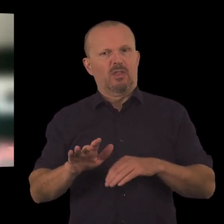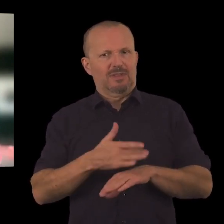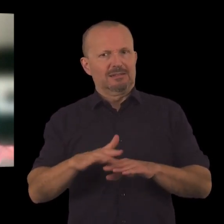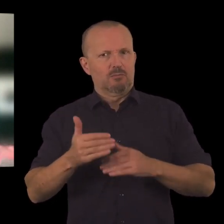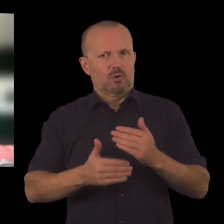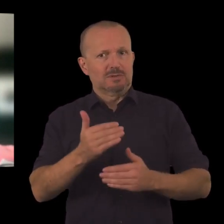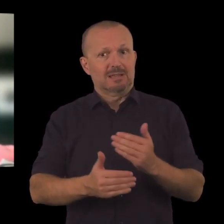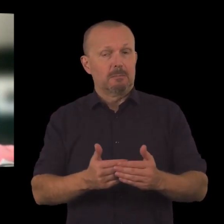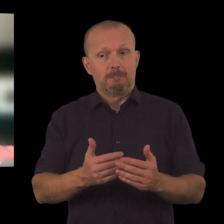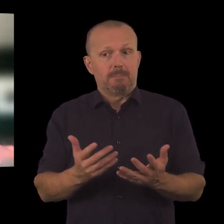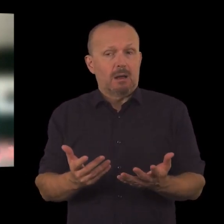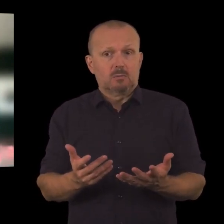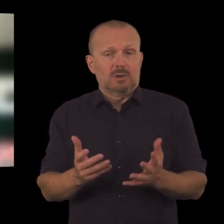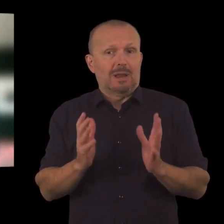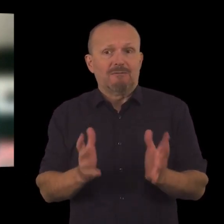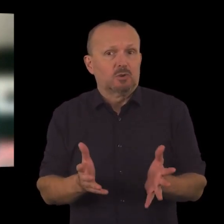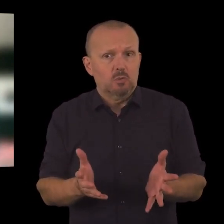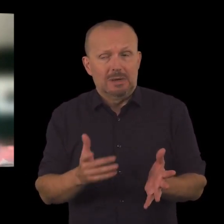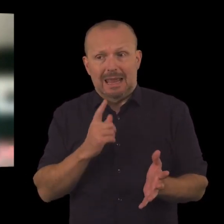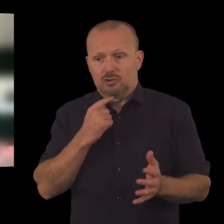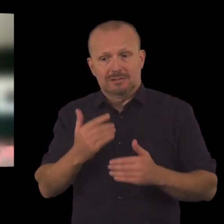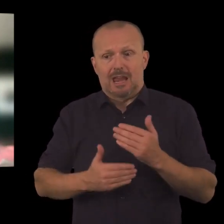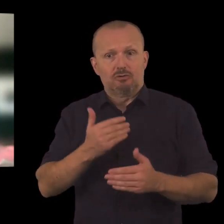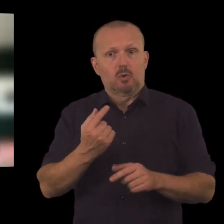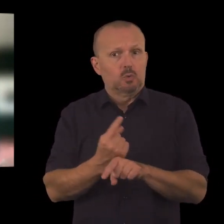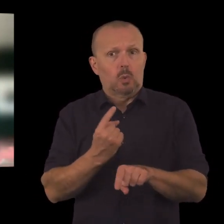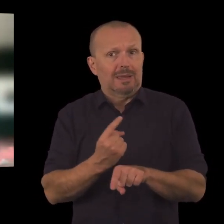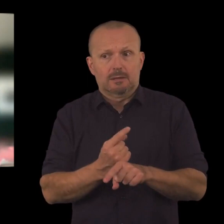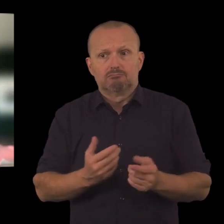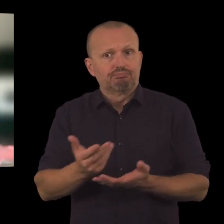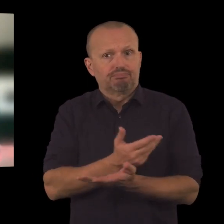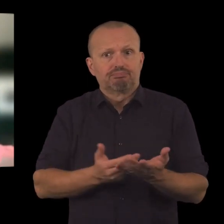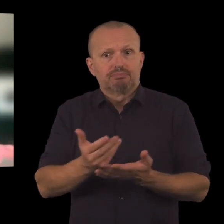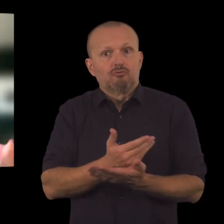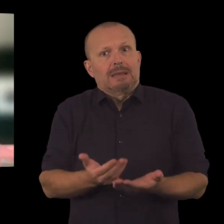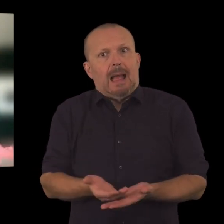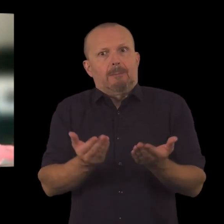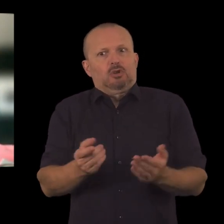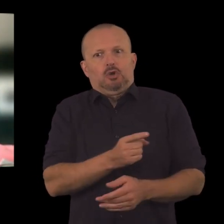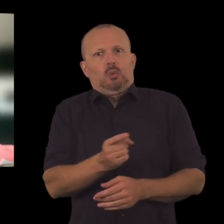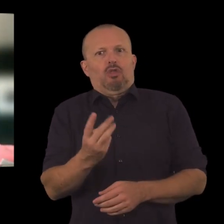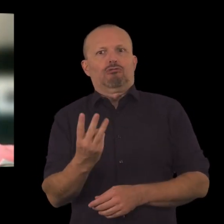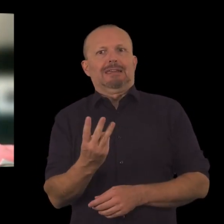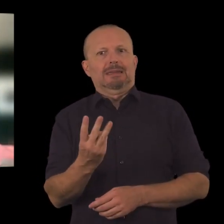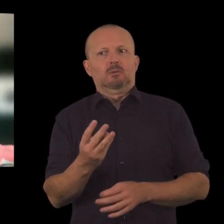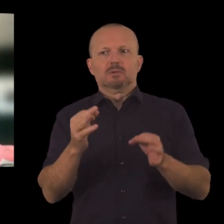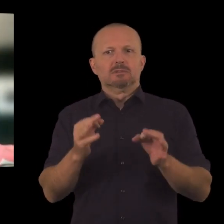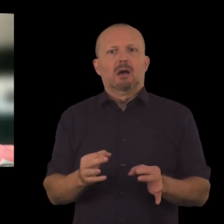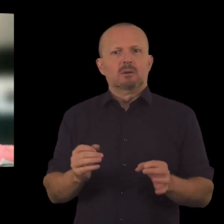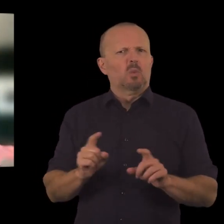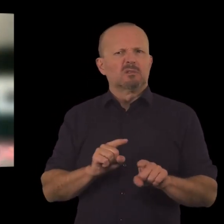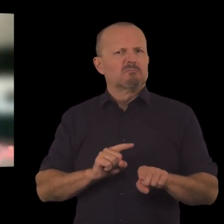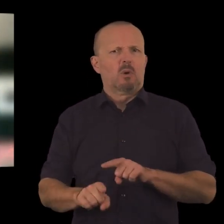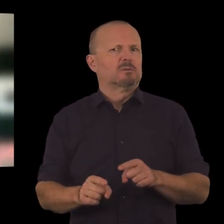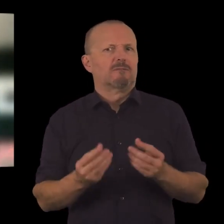our theatre process. But I'm also happy to just keep having a conversation, and it's really up to you three what you